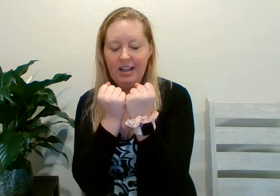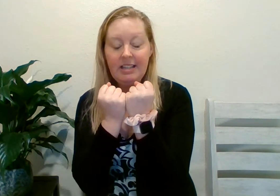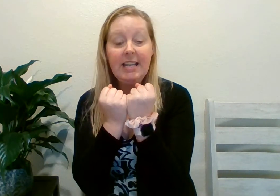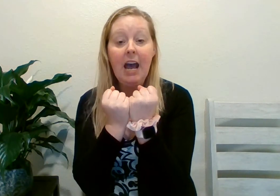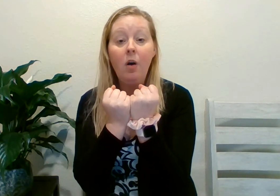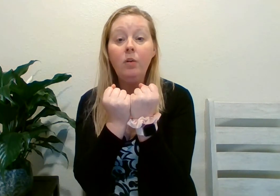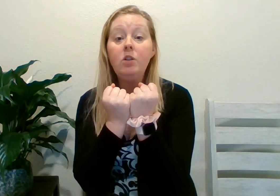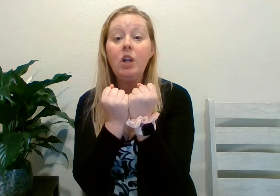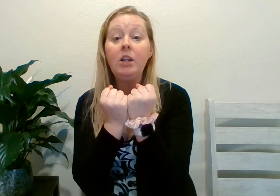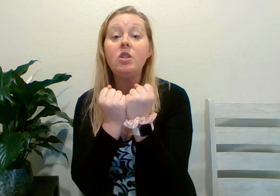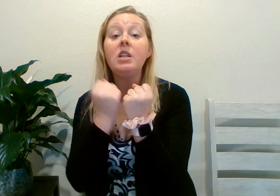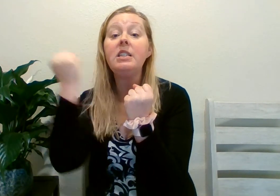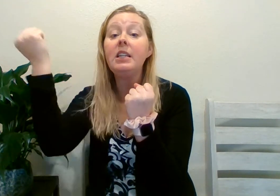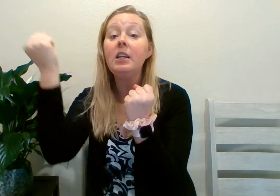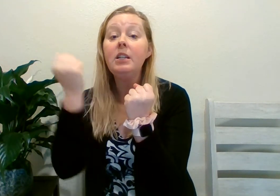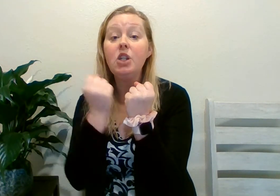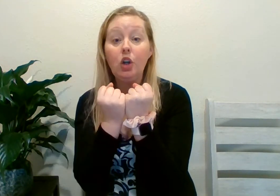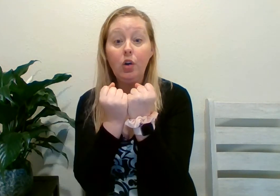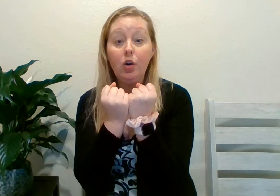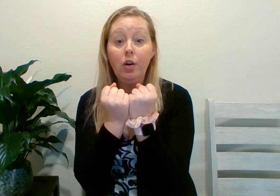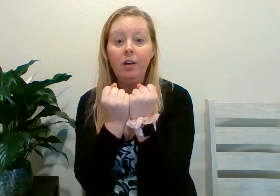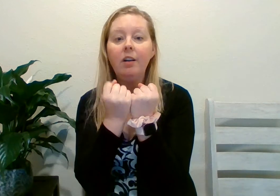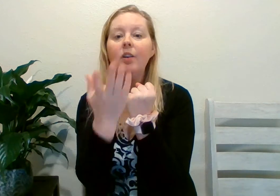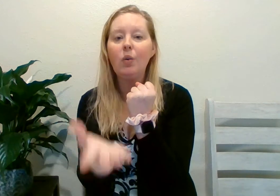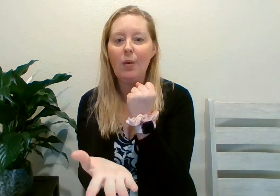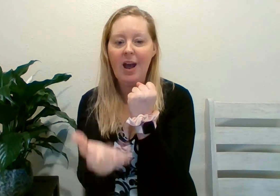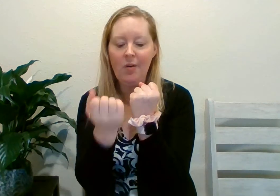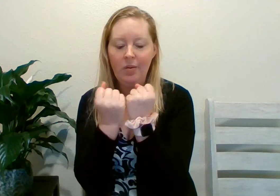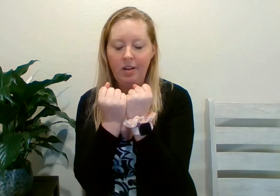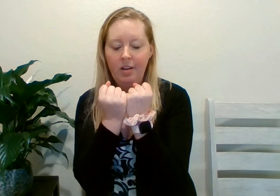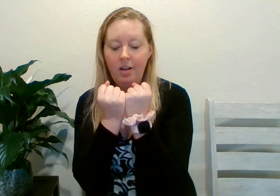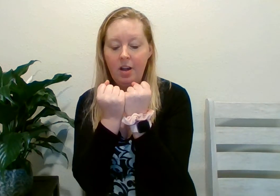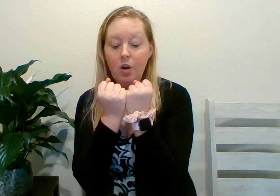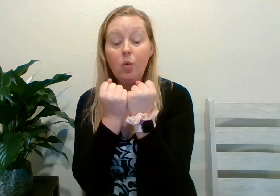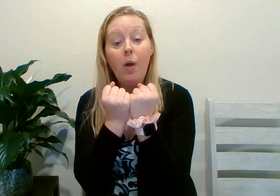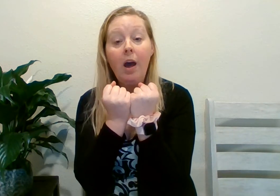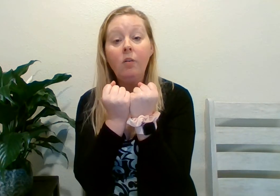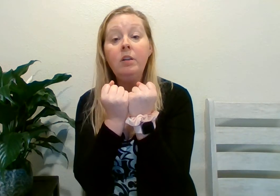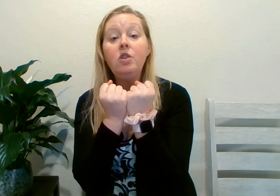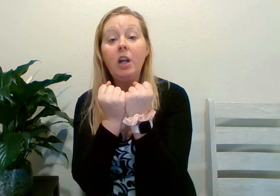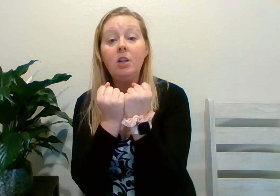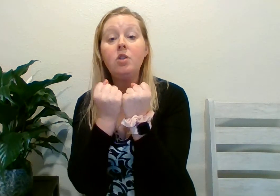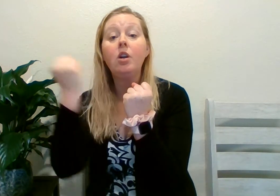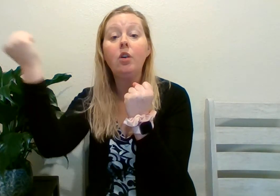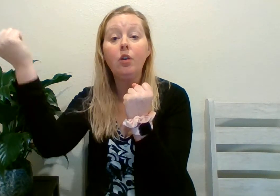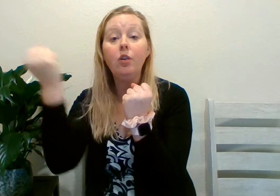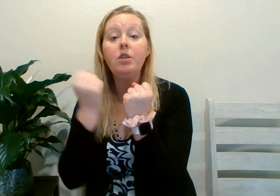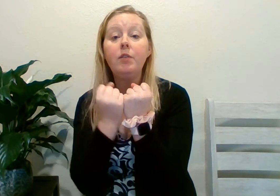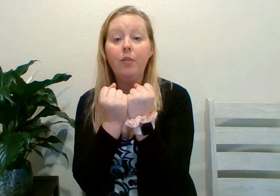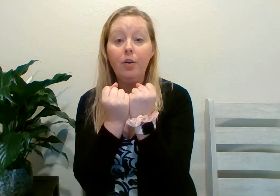Town. the t to cur. Crown. Crown. Change the cur to fur.